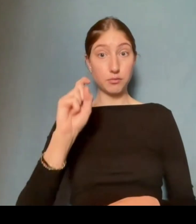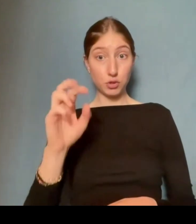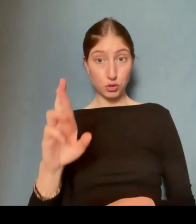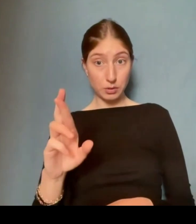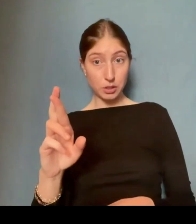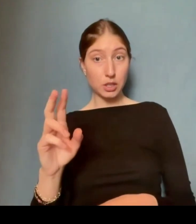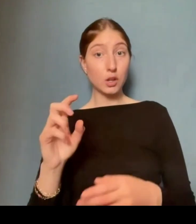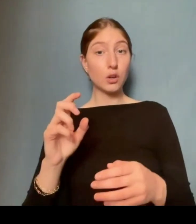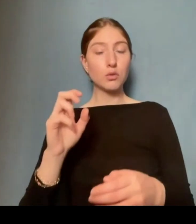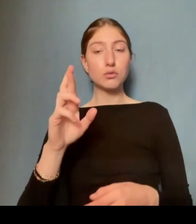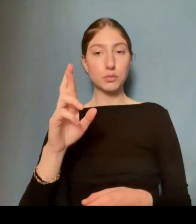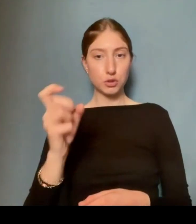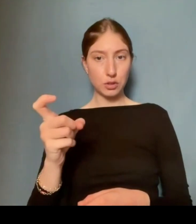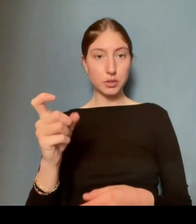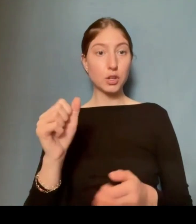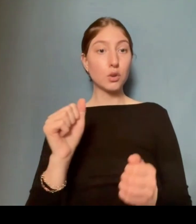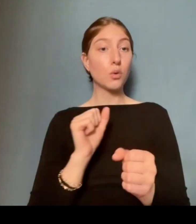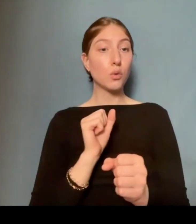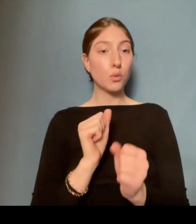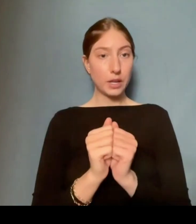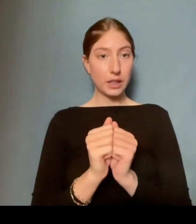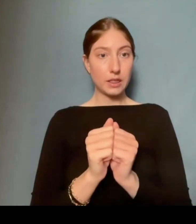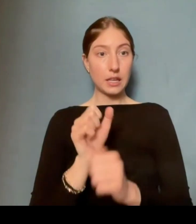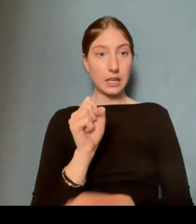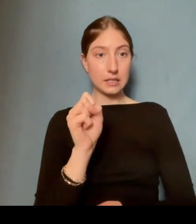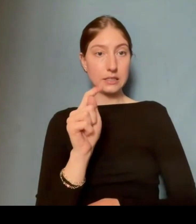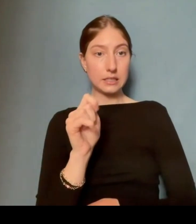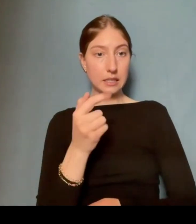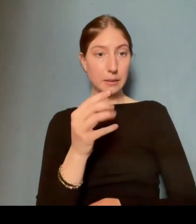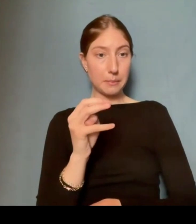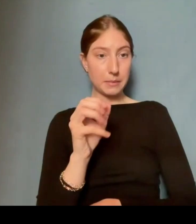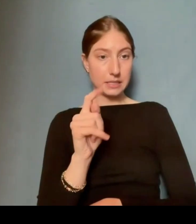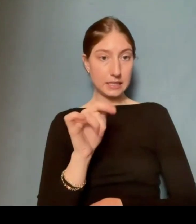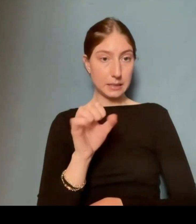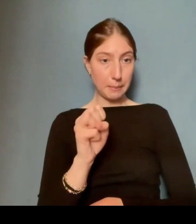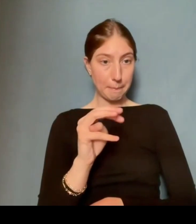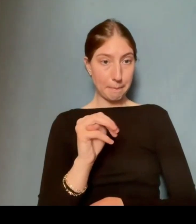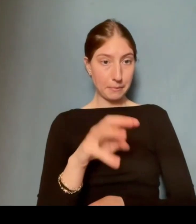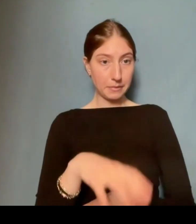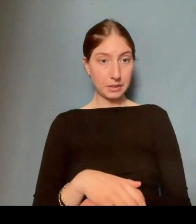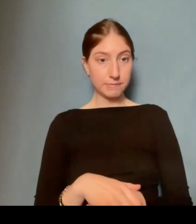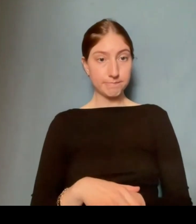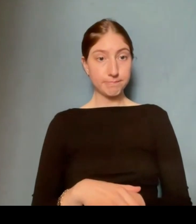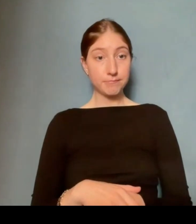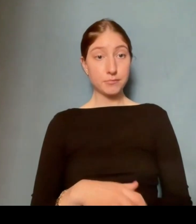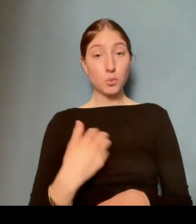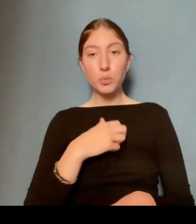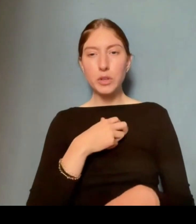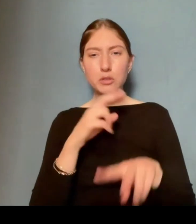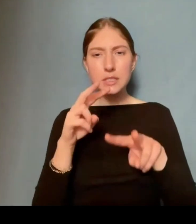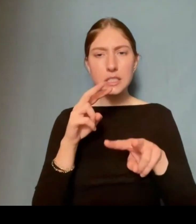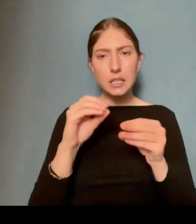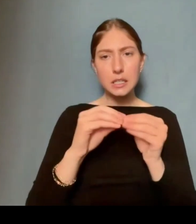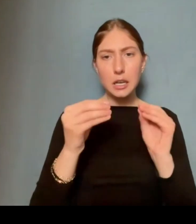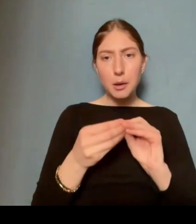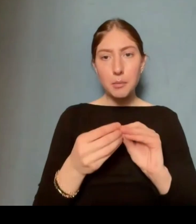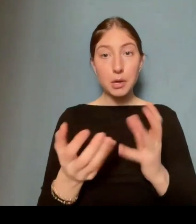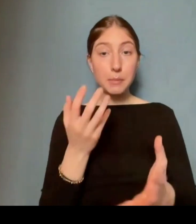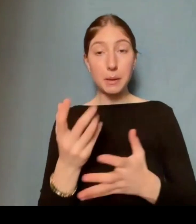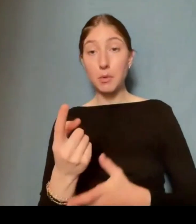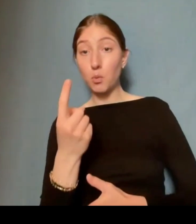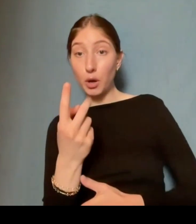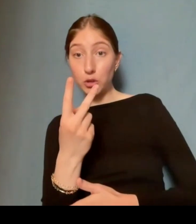number on your prescription, it's called cylinder, where you might see a number. It might be 1 point, 2 points, 3 points. That's how much